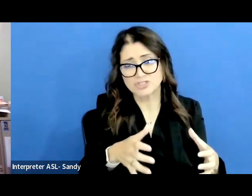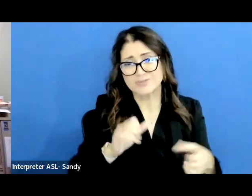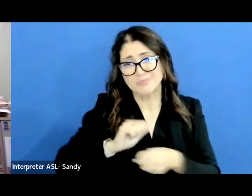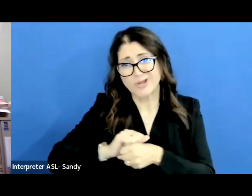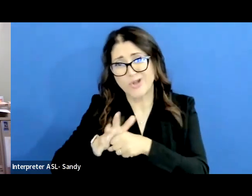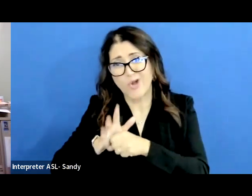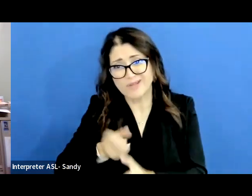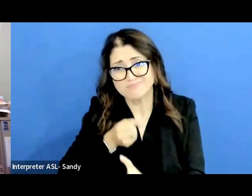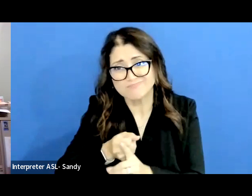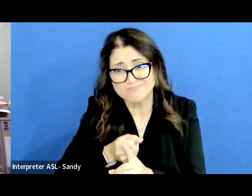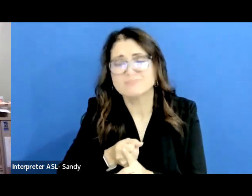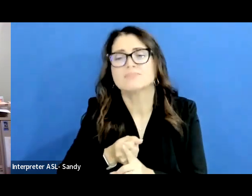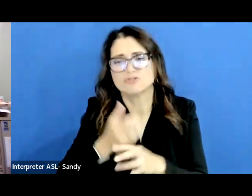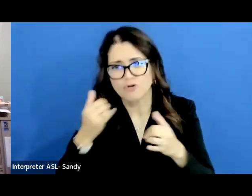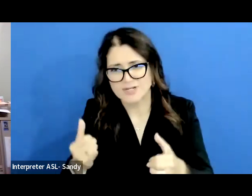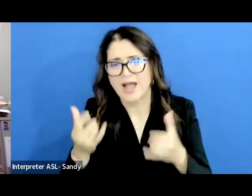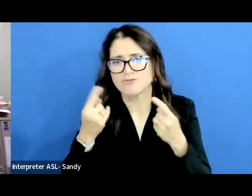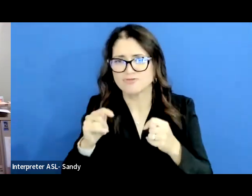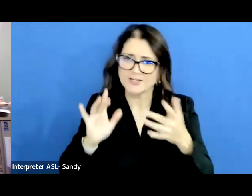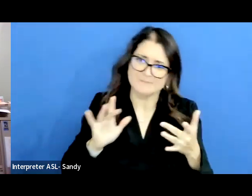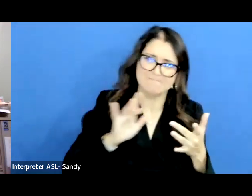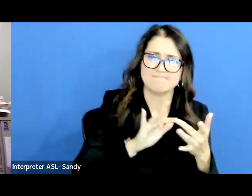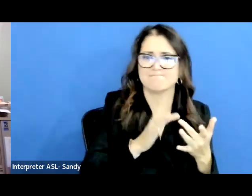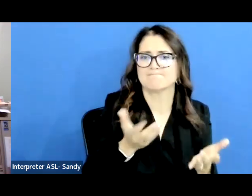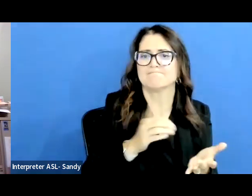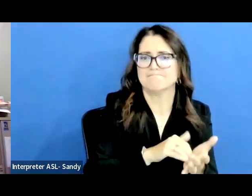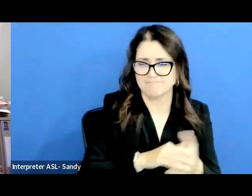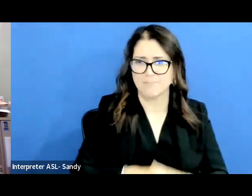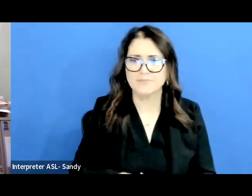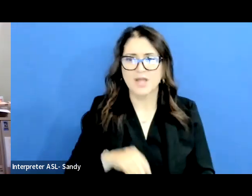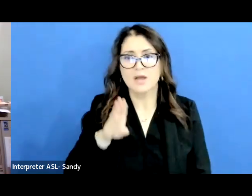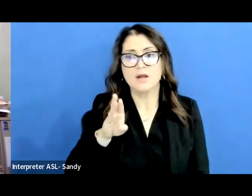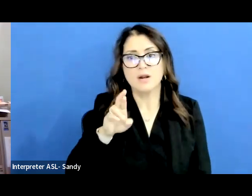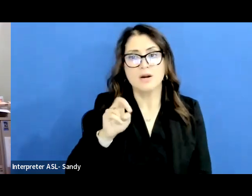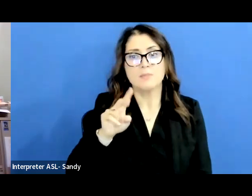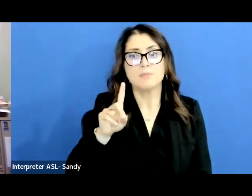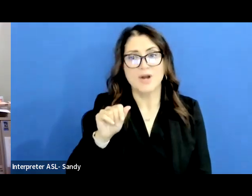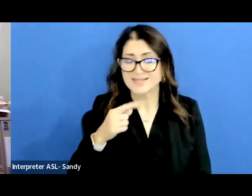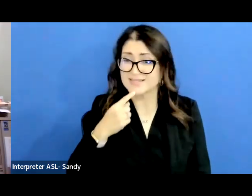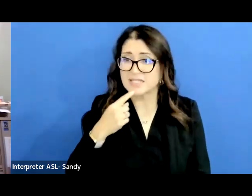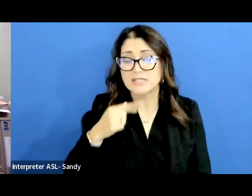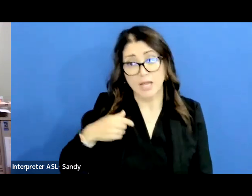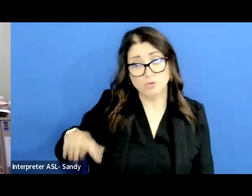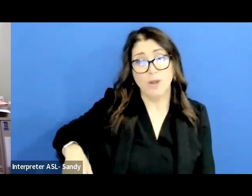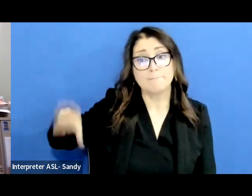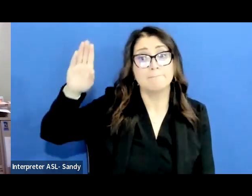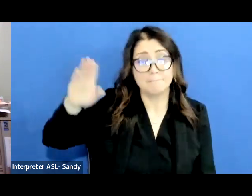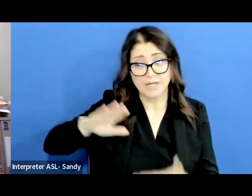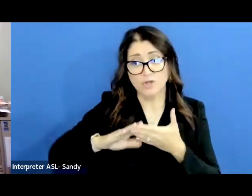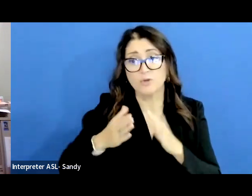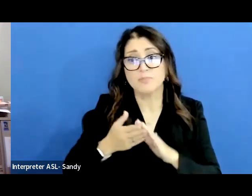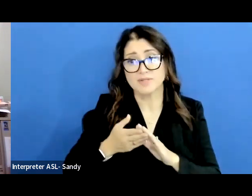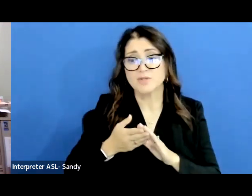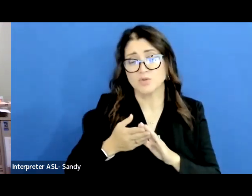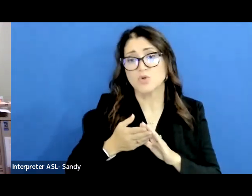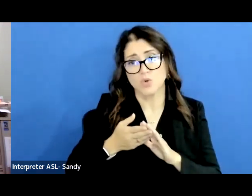looking at re-engaging. Brenda mentions here, I grew up in a community where seasonal farm workers came to